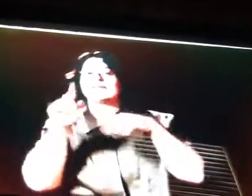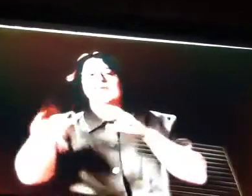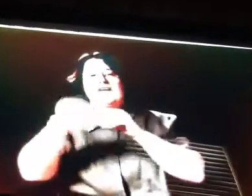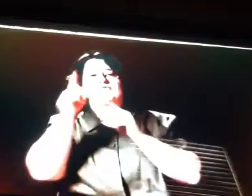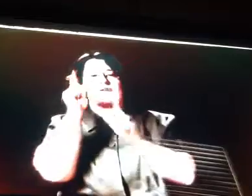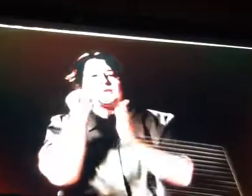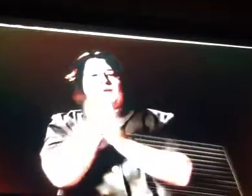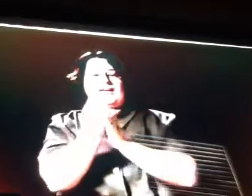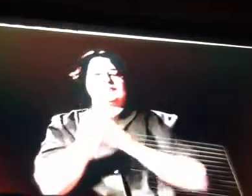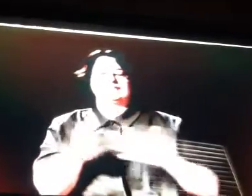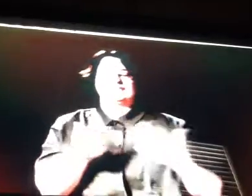well.